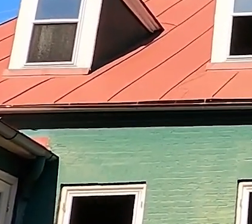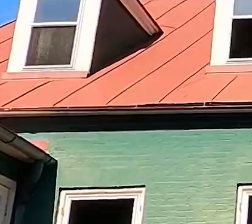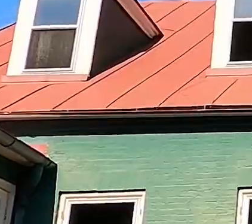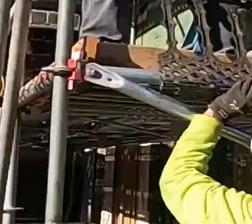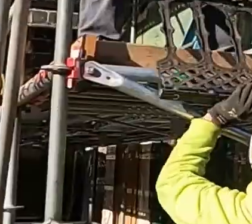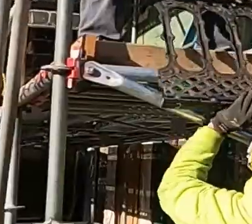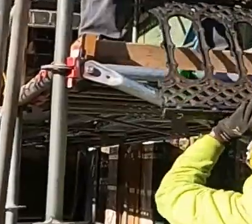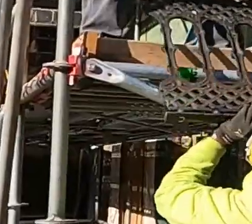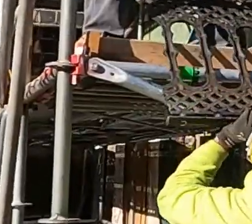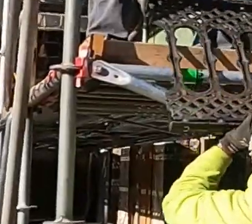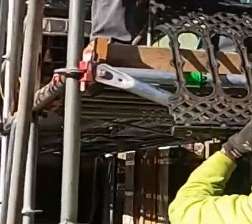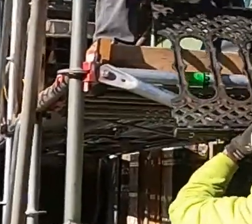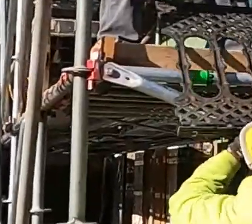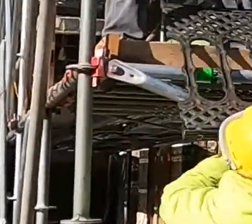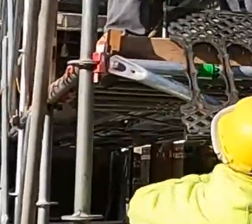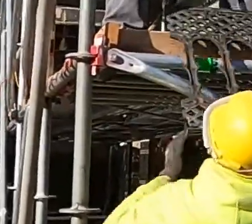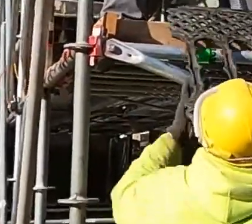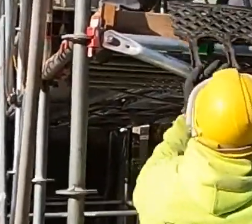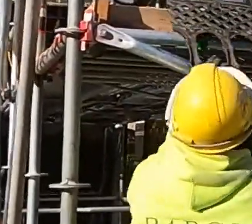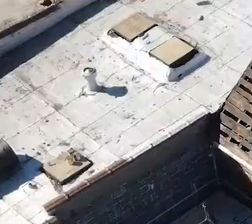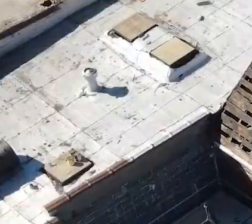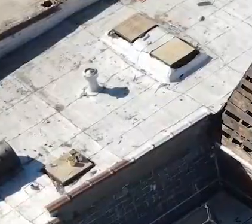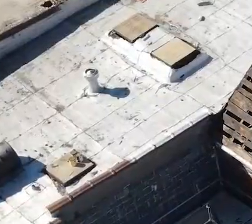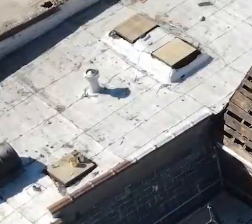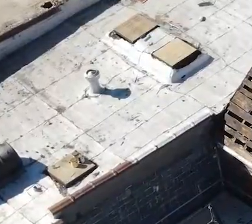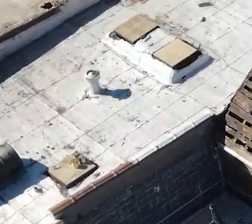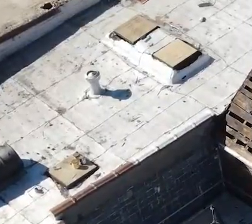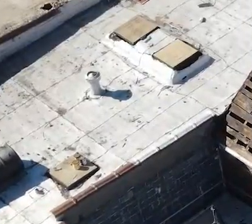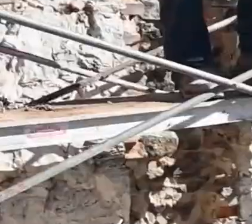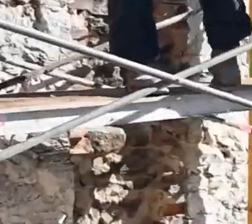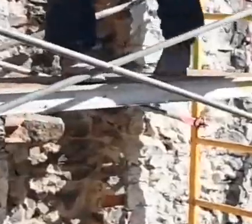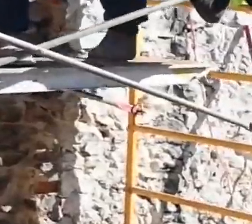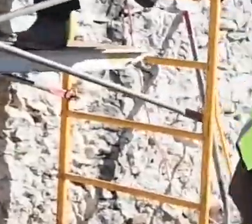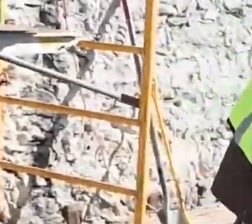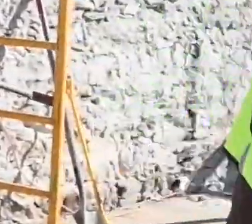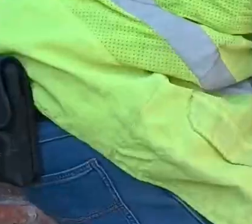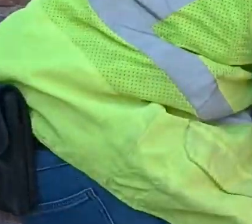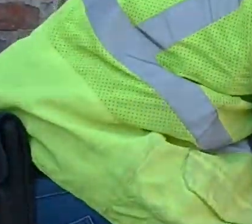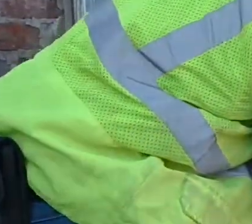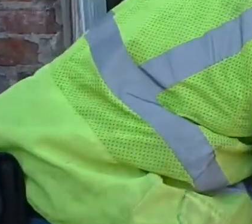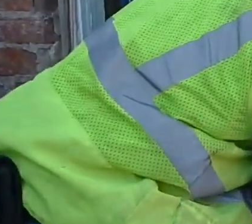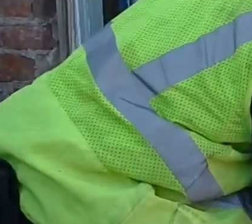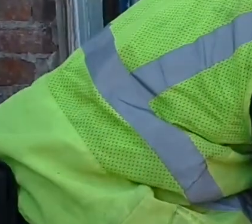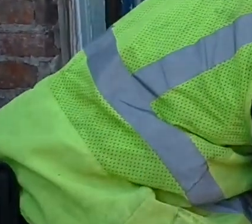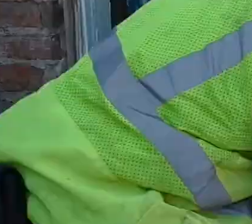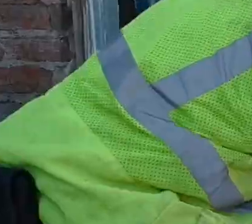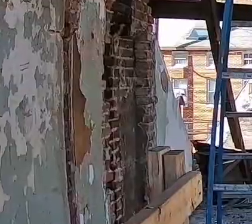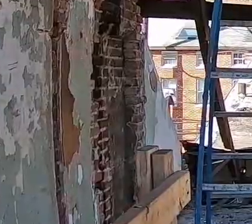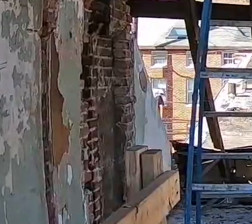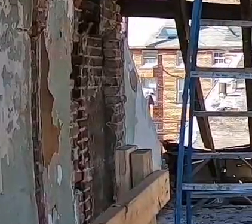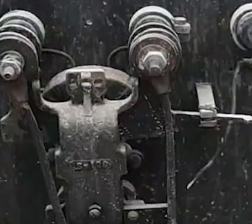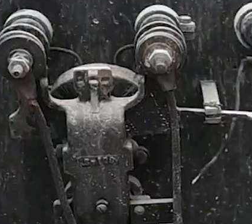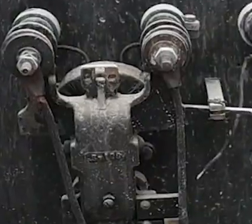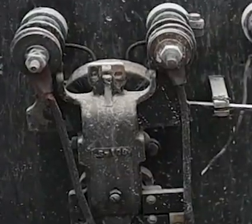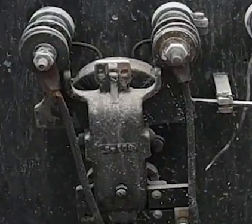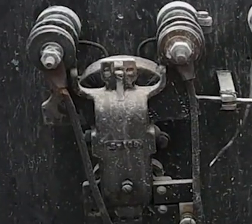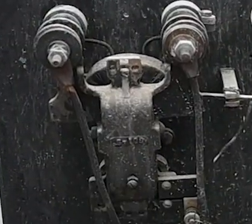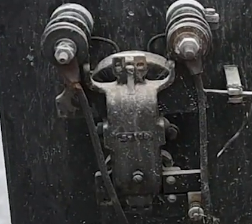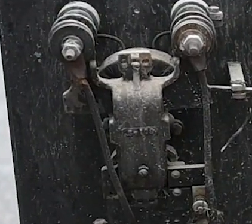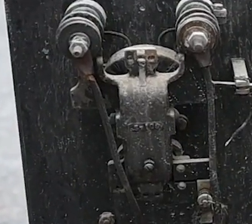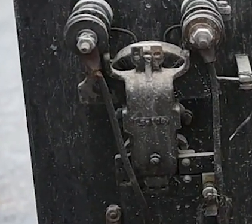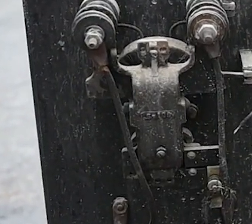elements, including railings, cornices, as well as historic materials such as stone and brick for reuse in the district.